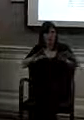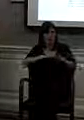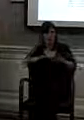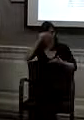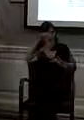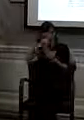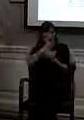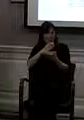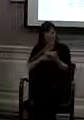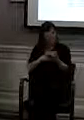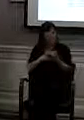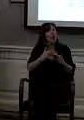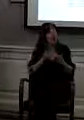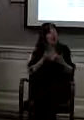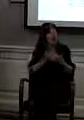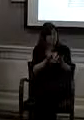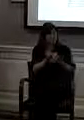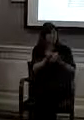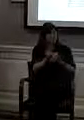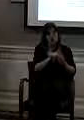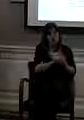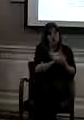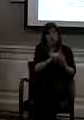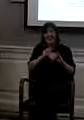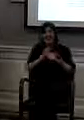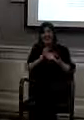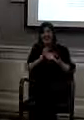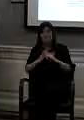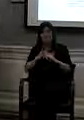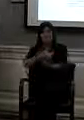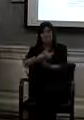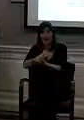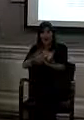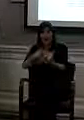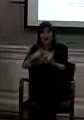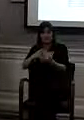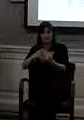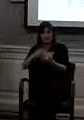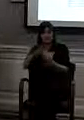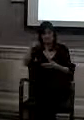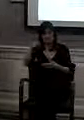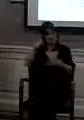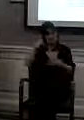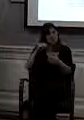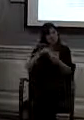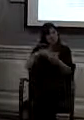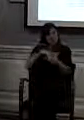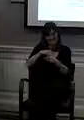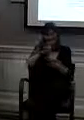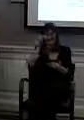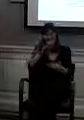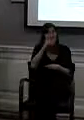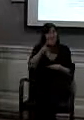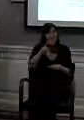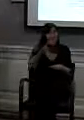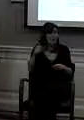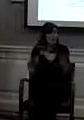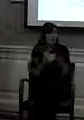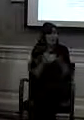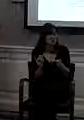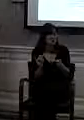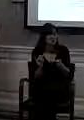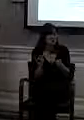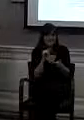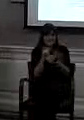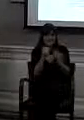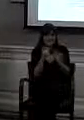an undergraduate and a postgraduate level diploma for students throughout India and increasingly throughout the globe. They've expanded beyond